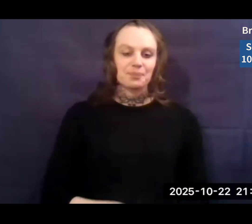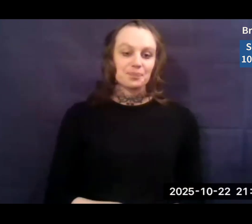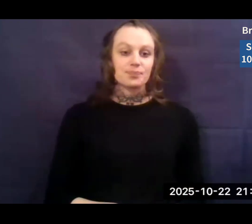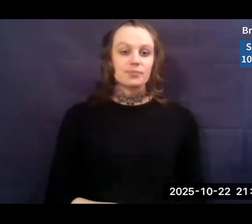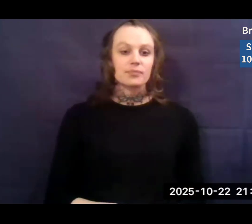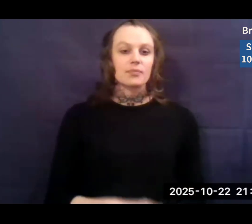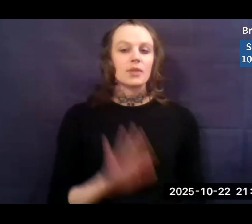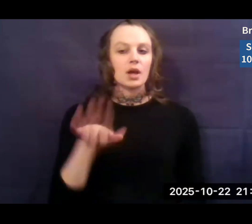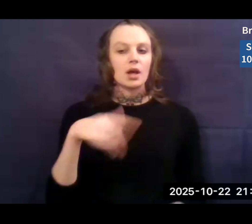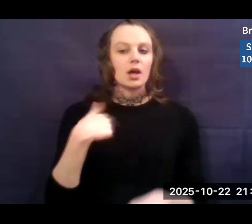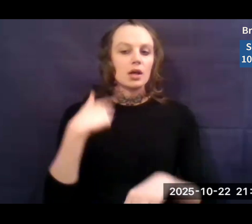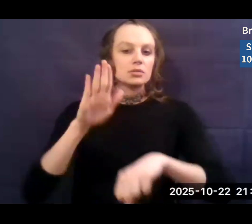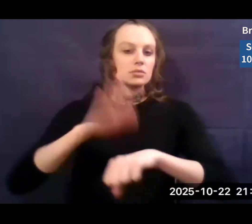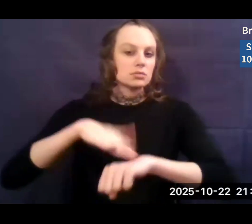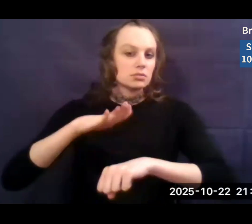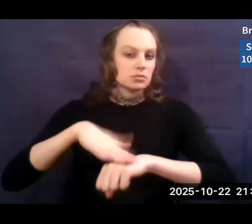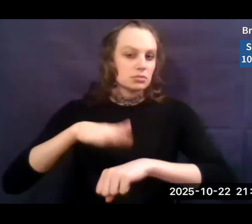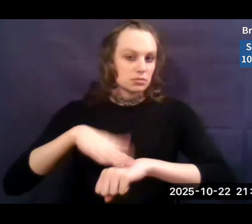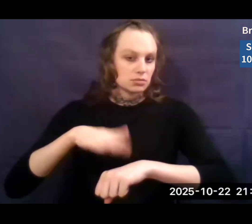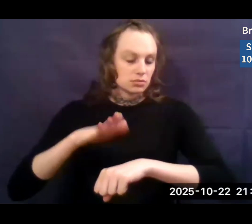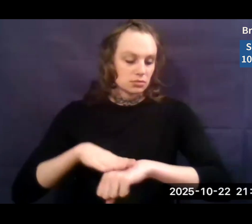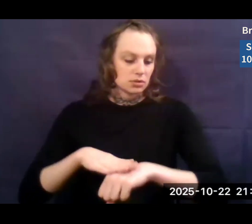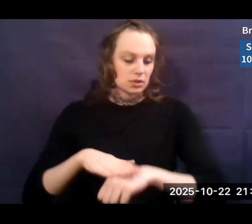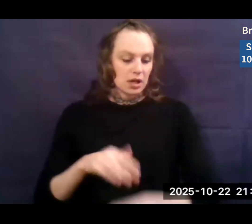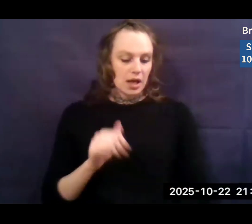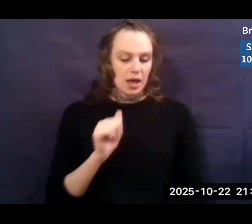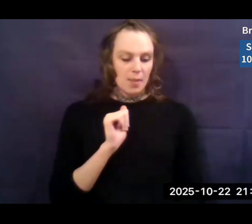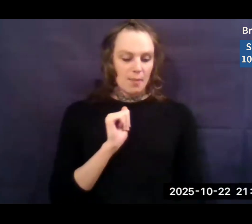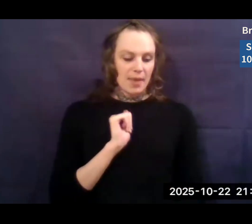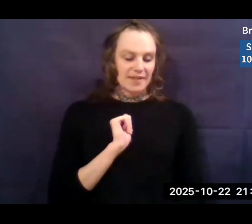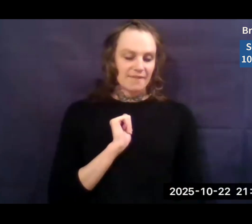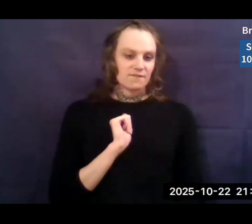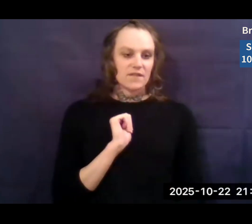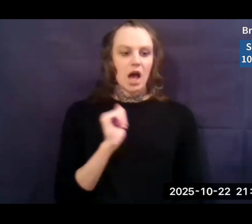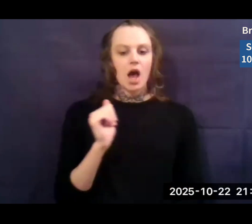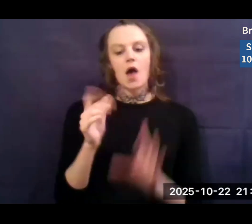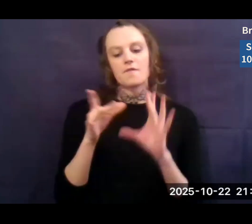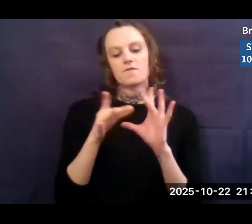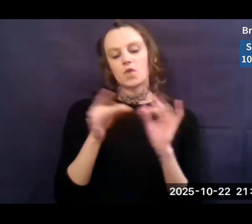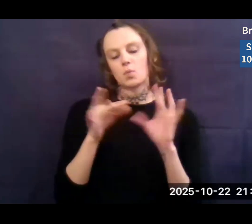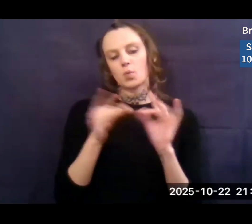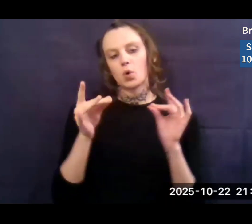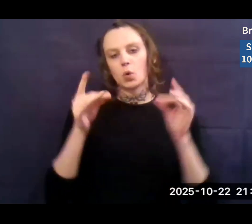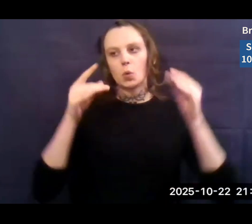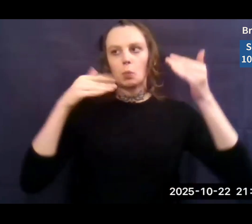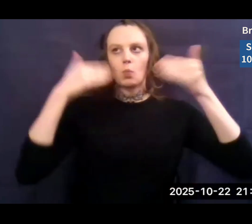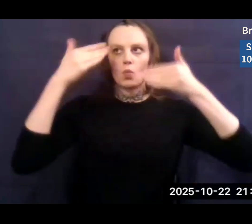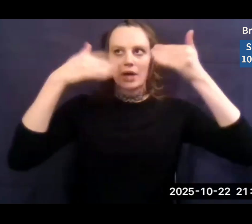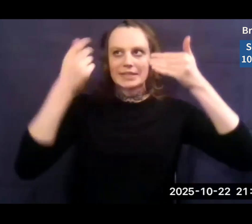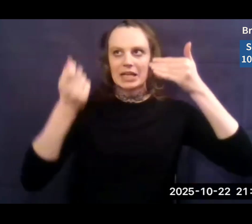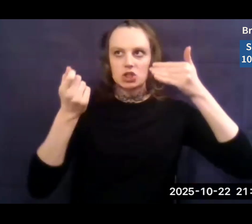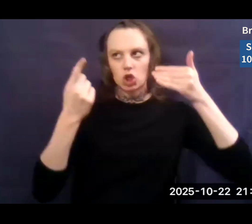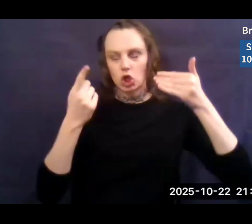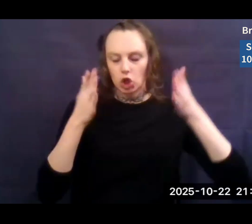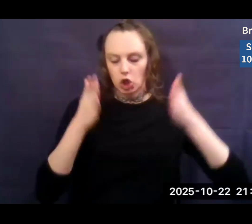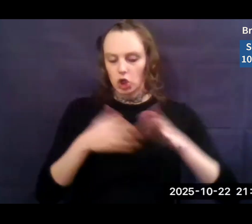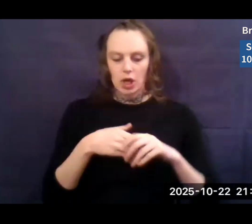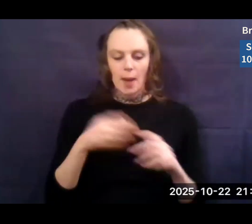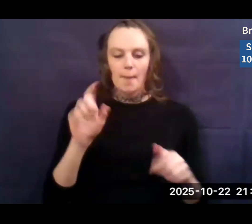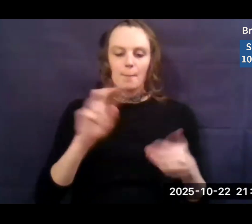Little disclaimer that I am a verbal processor, which means I have to talk to